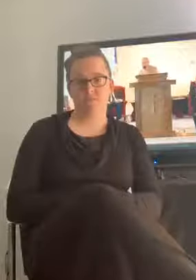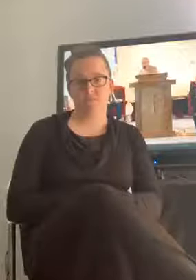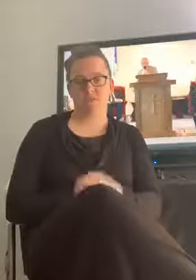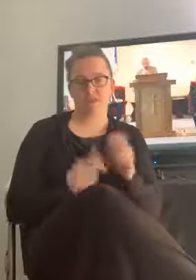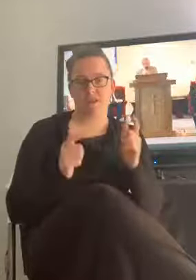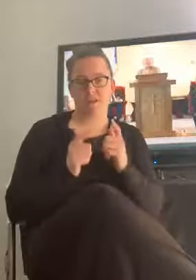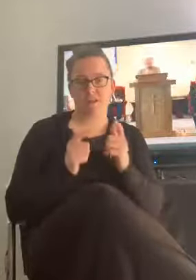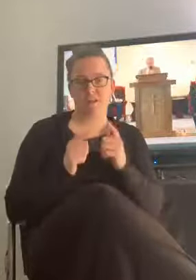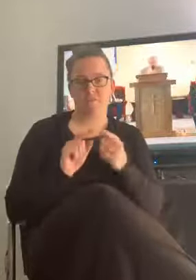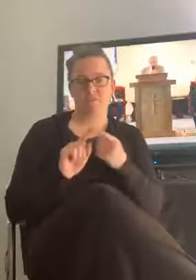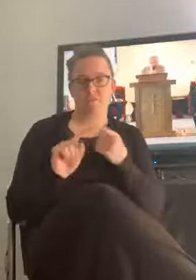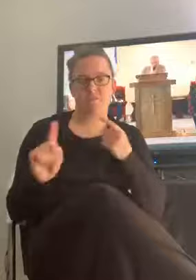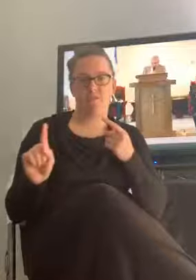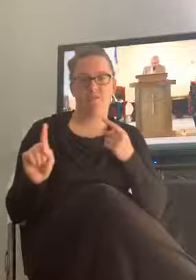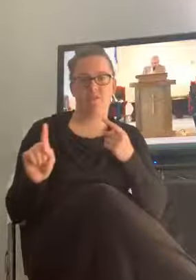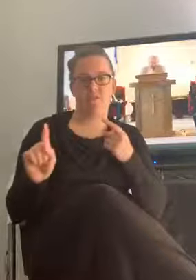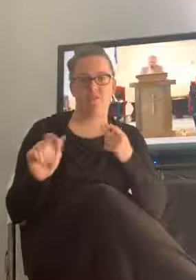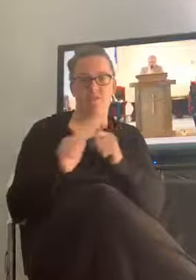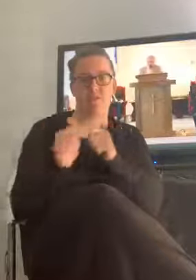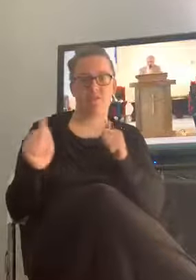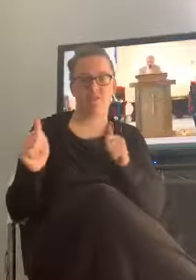buoys or the line.